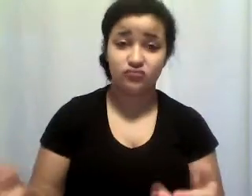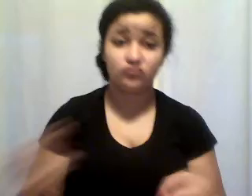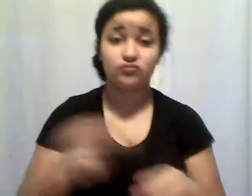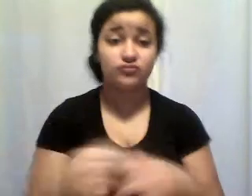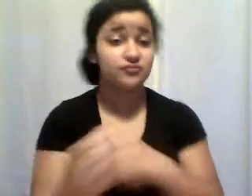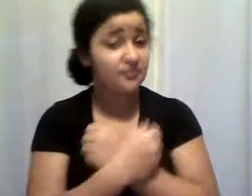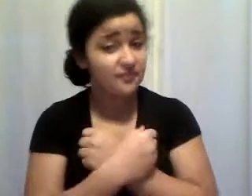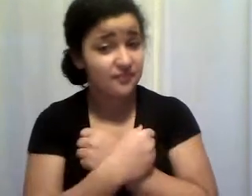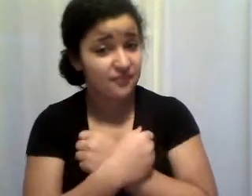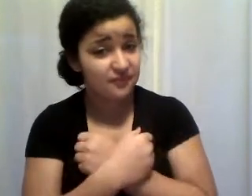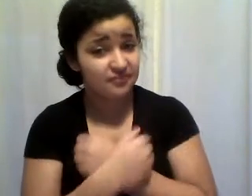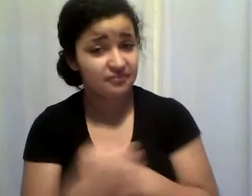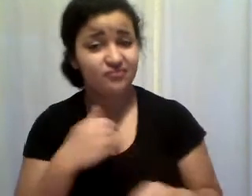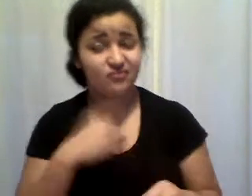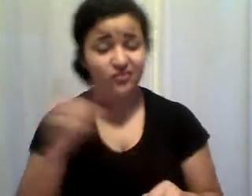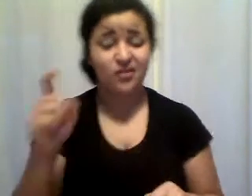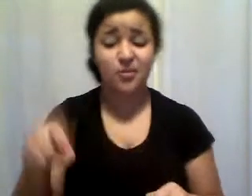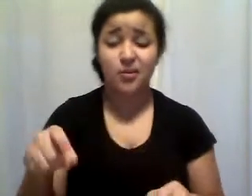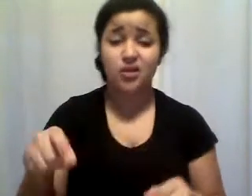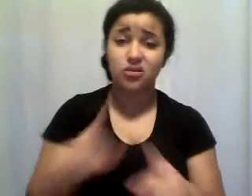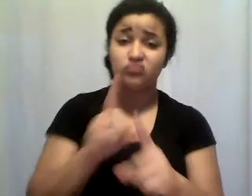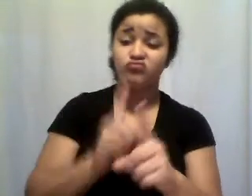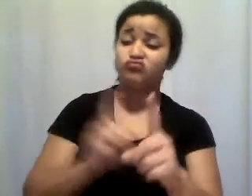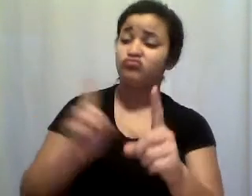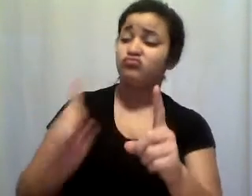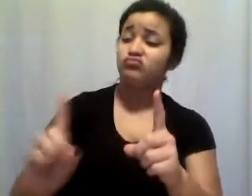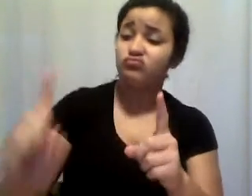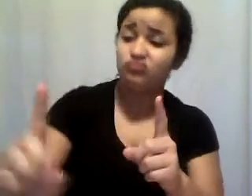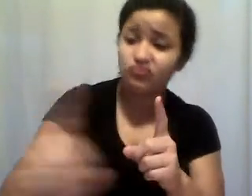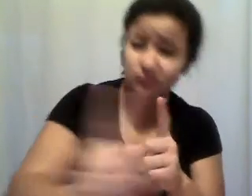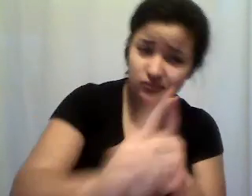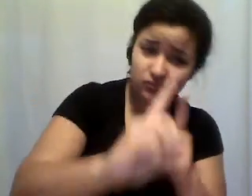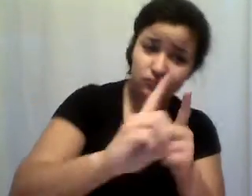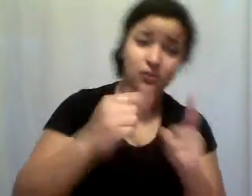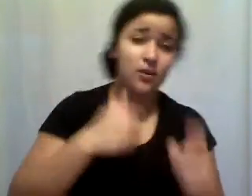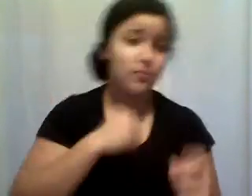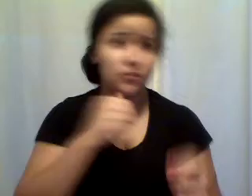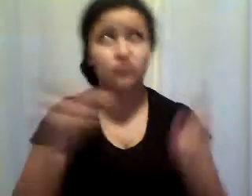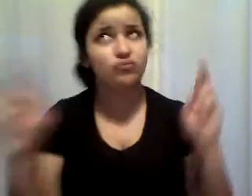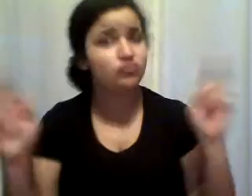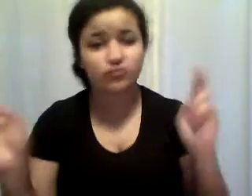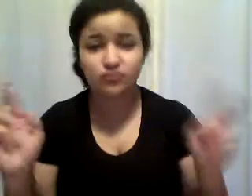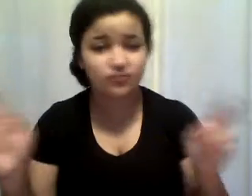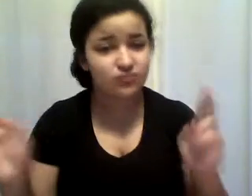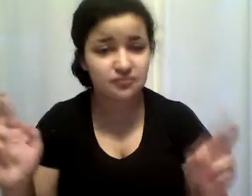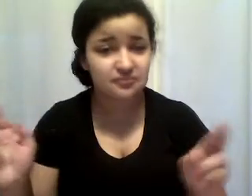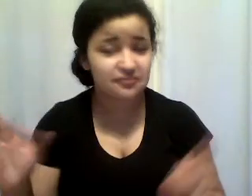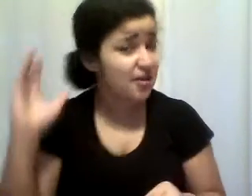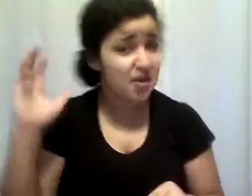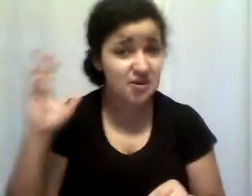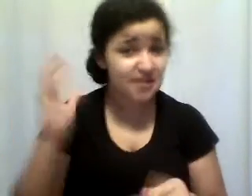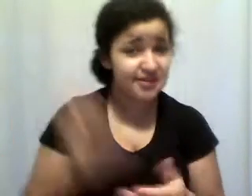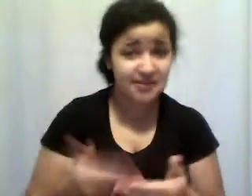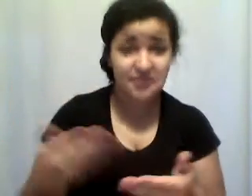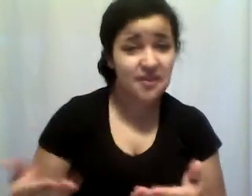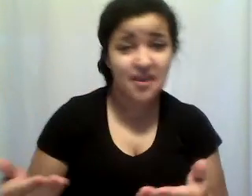I call love, I must get around to it I ain't ready, crazy thing,